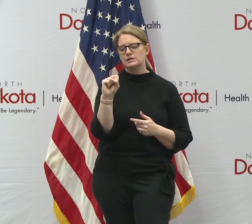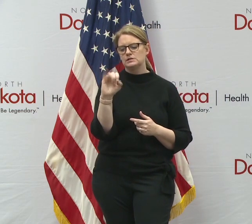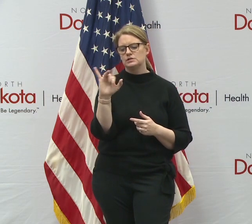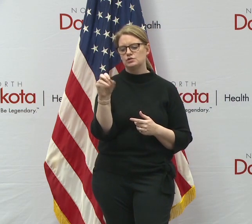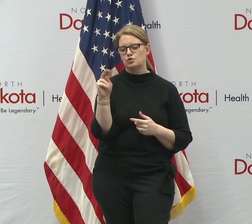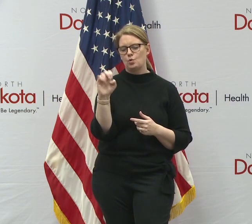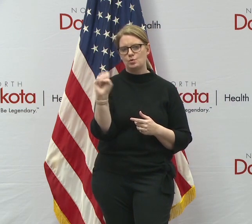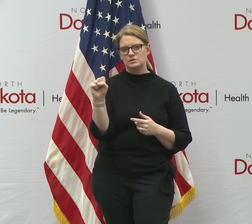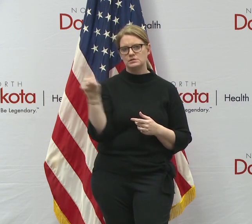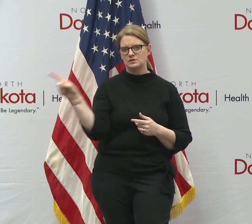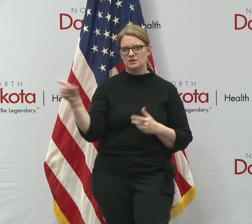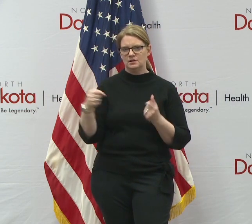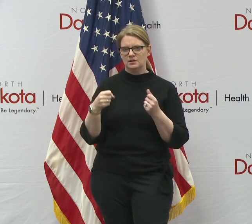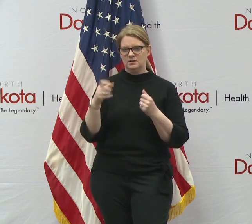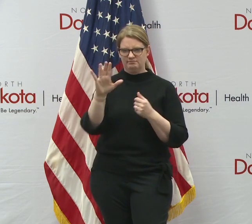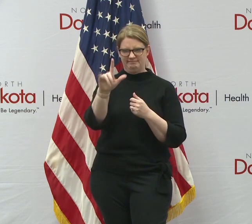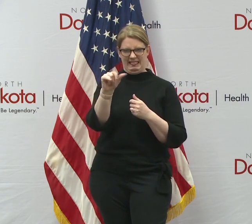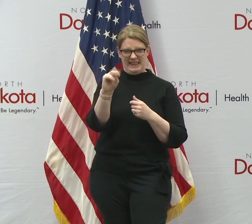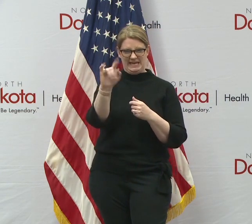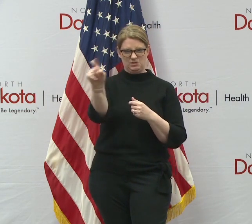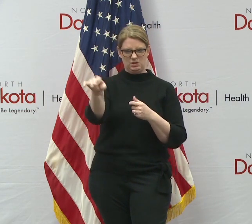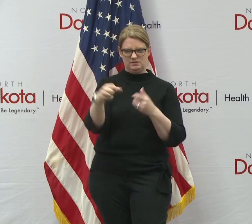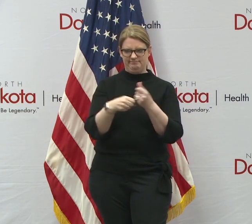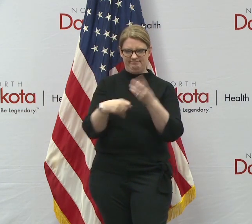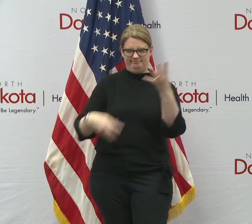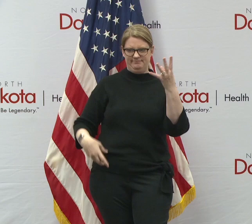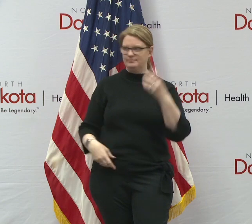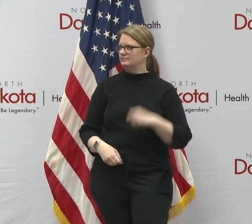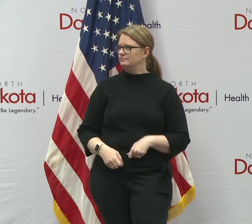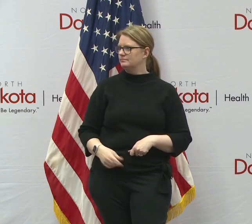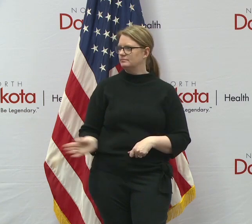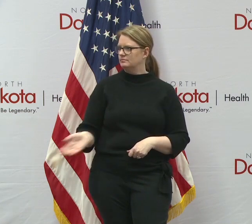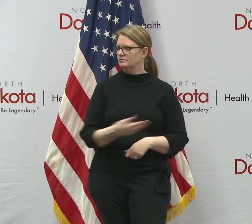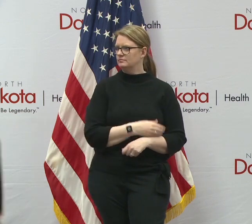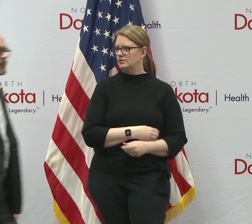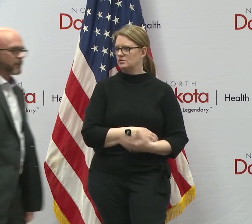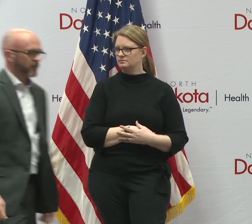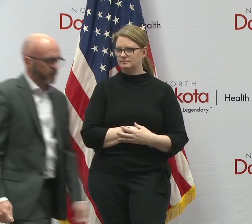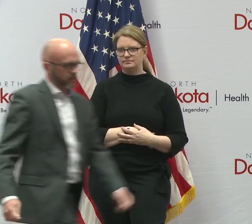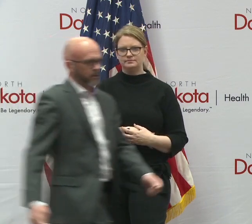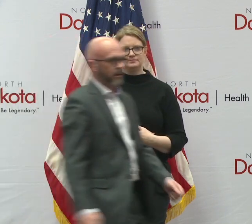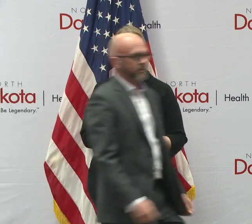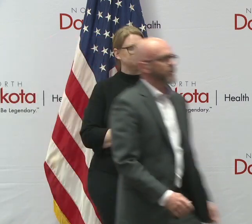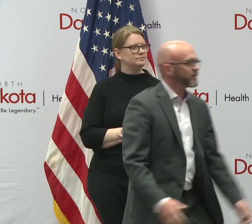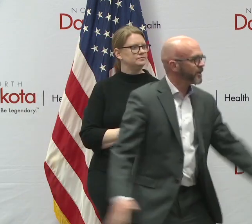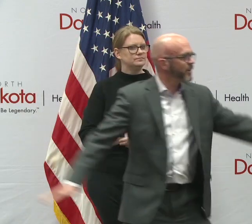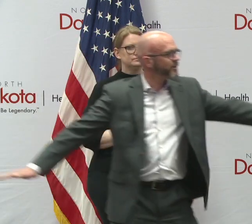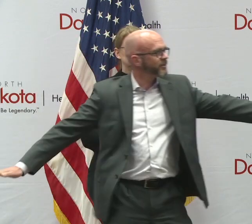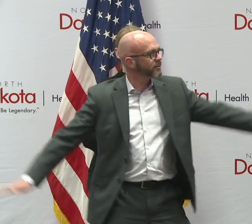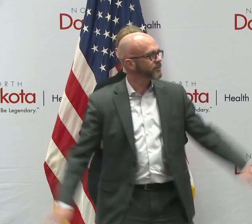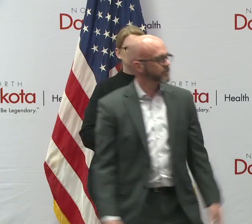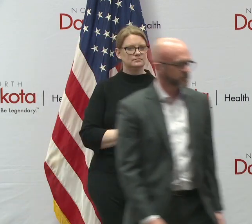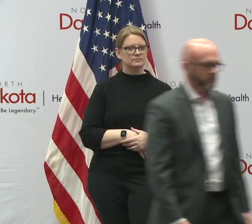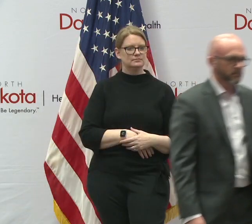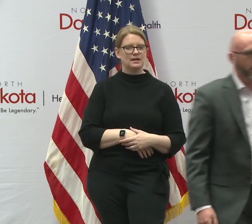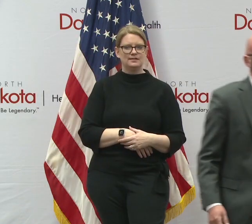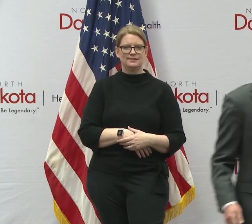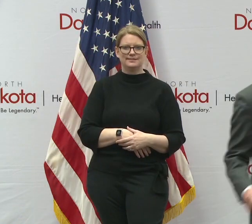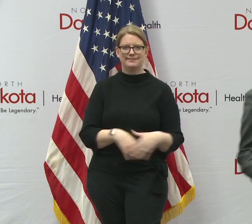a expansion on the prior question about testing. Just trying to keep my distance.